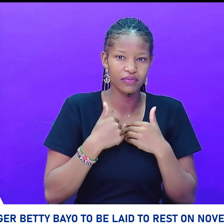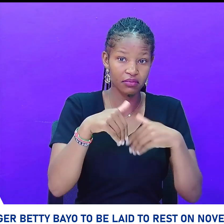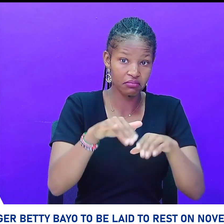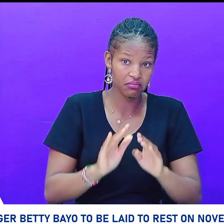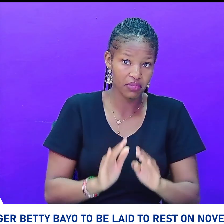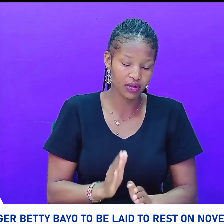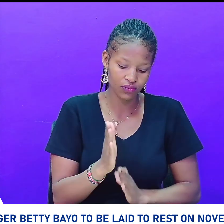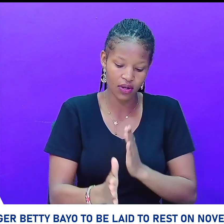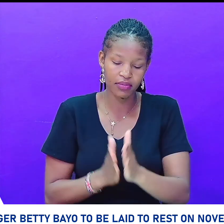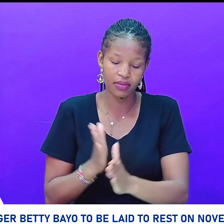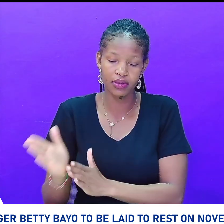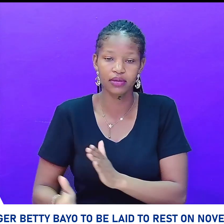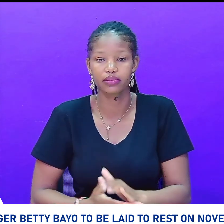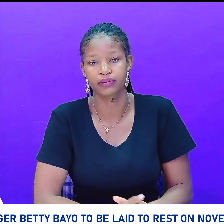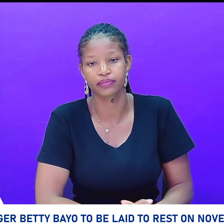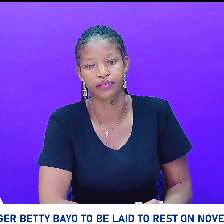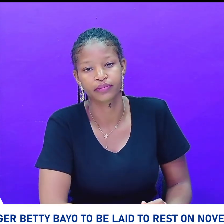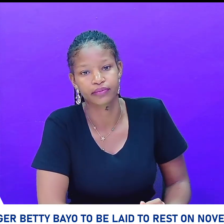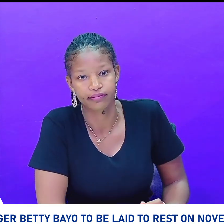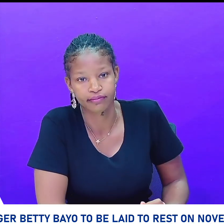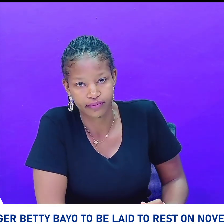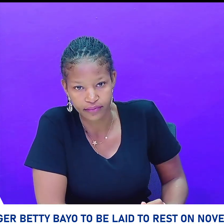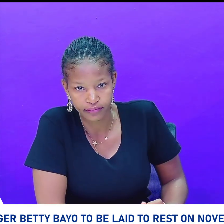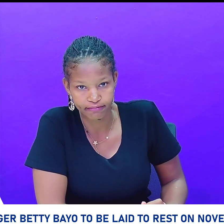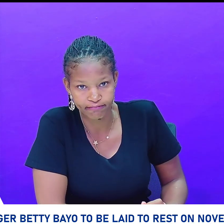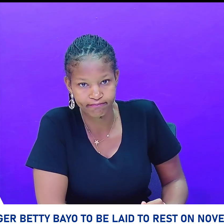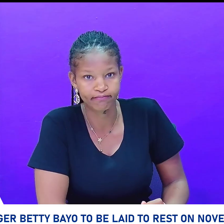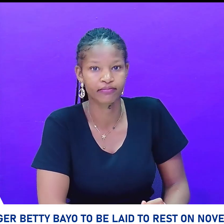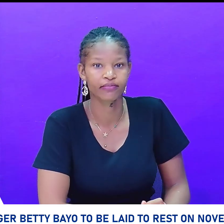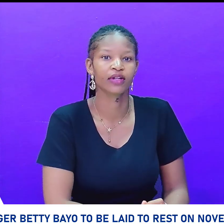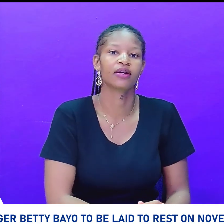mortuary ahead of the funeral preparations.